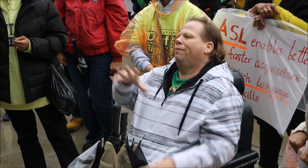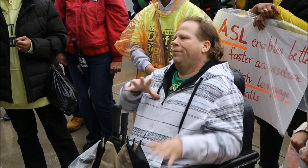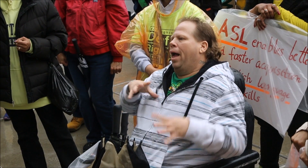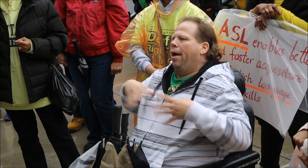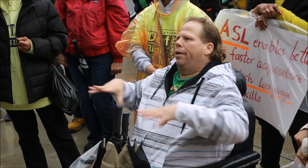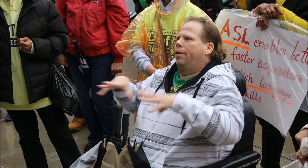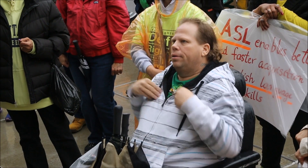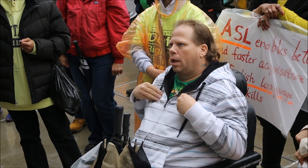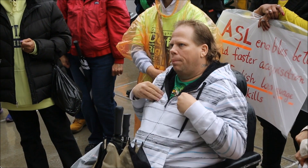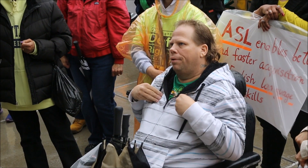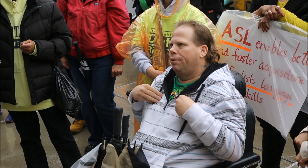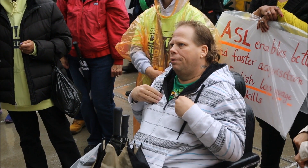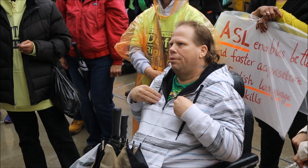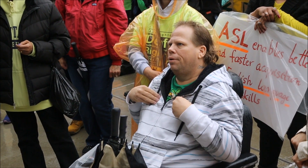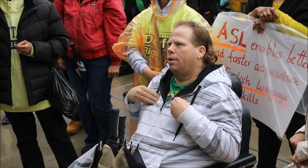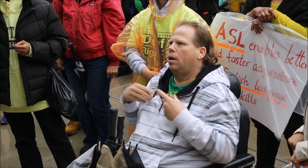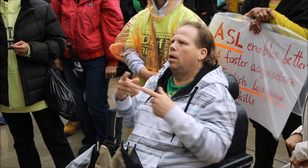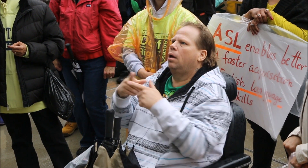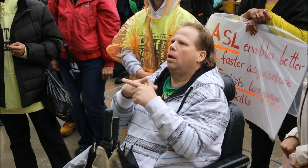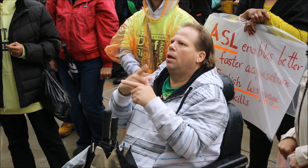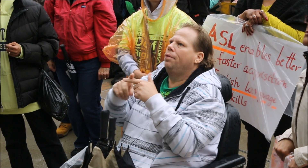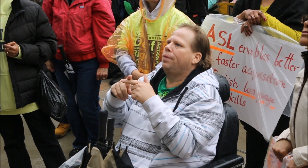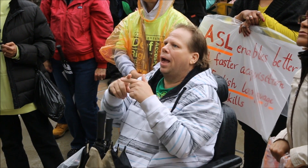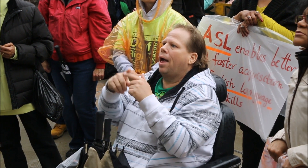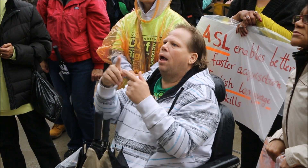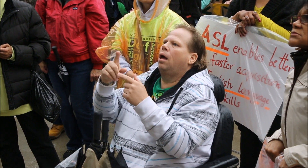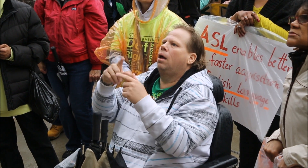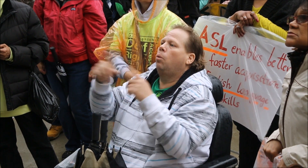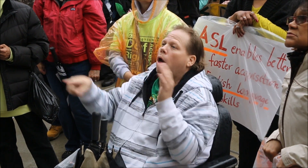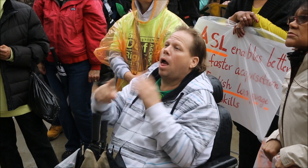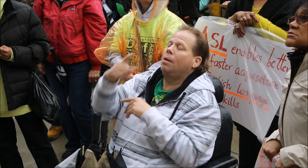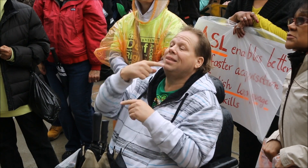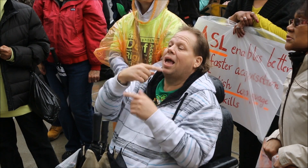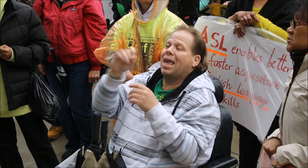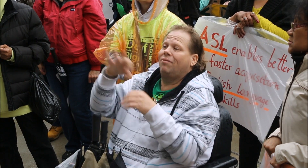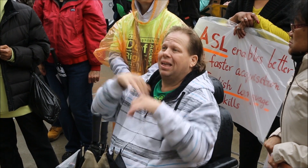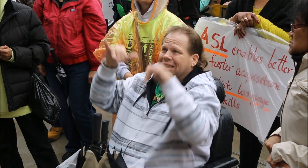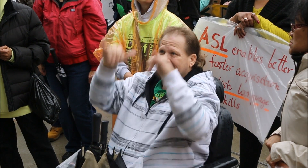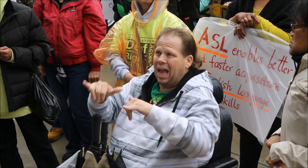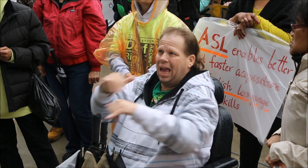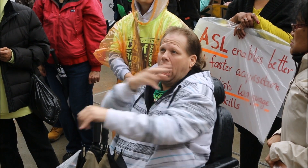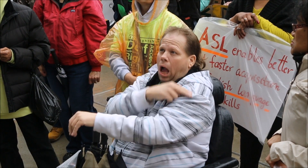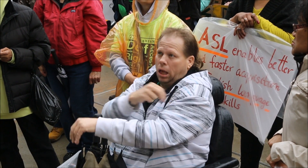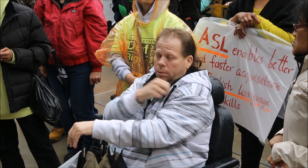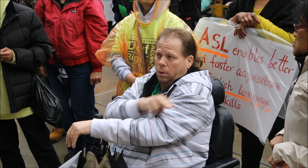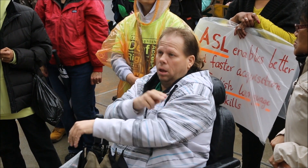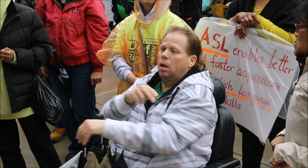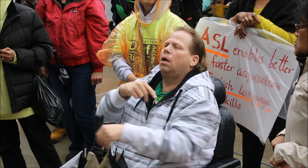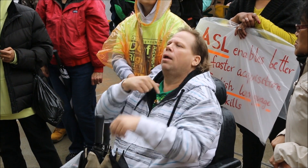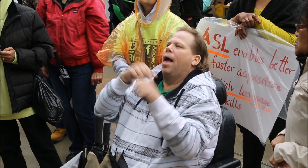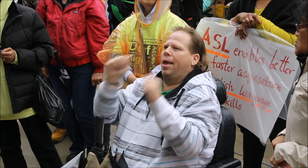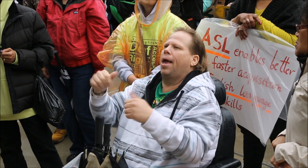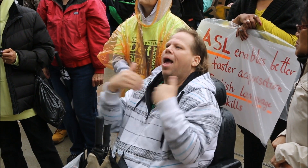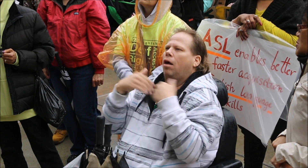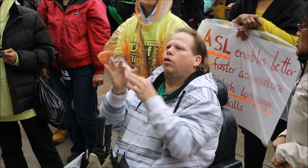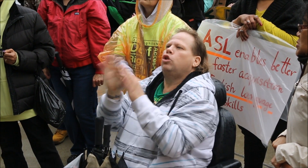because I had called twice to make arrangements for interpreting services and they told me that no interpreter was available. I said, but, and they